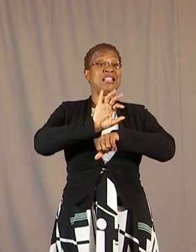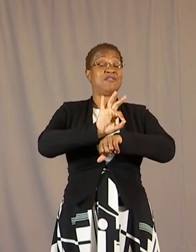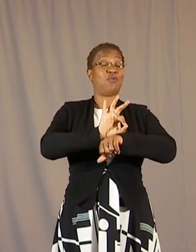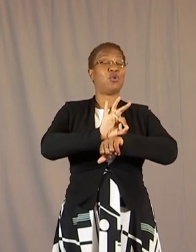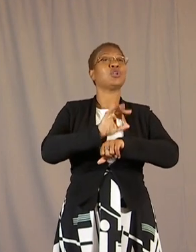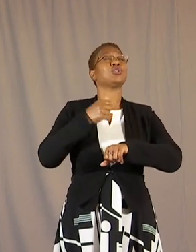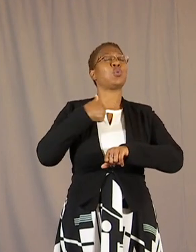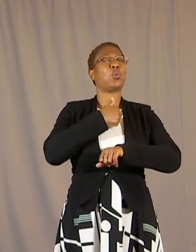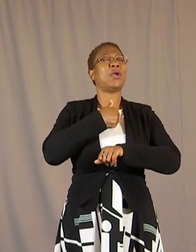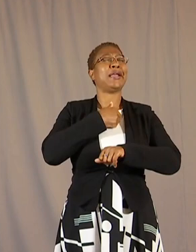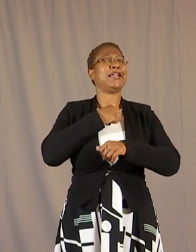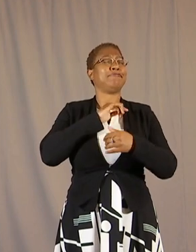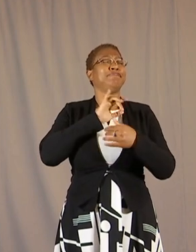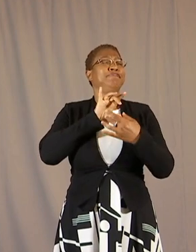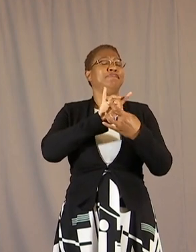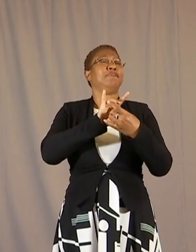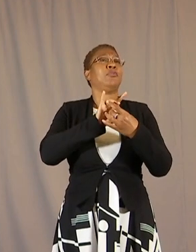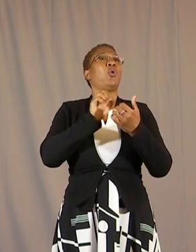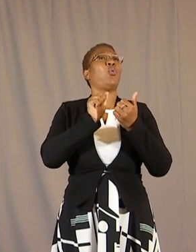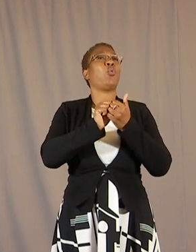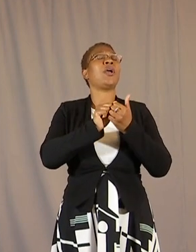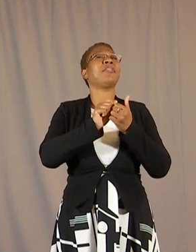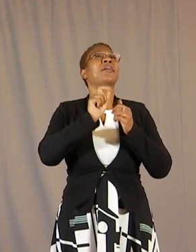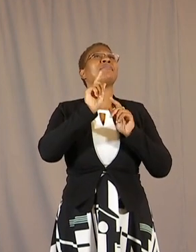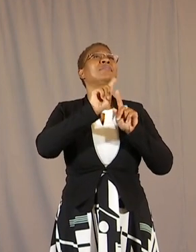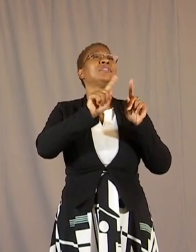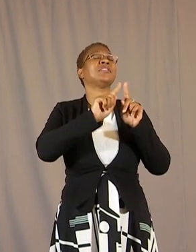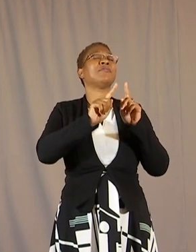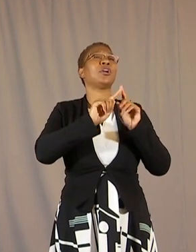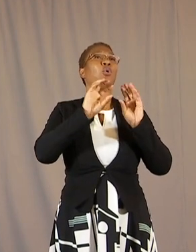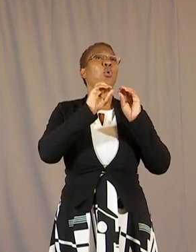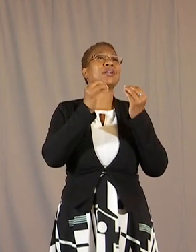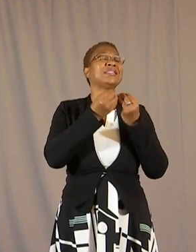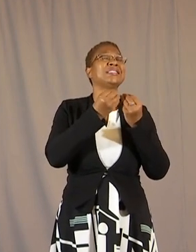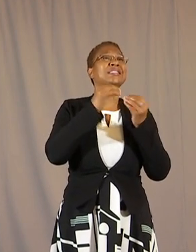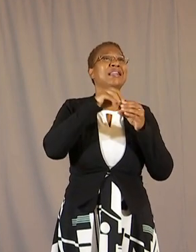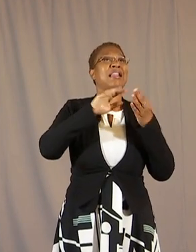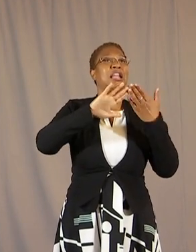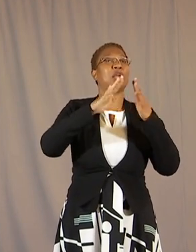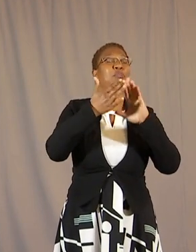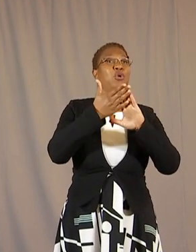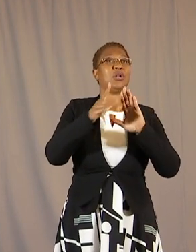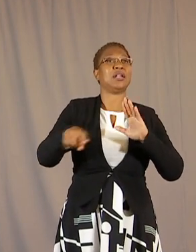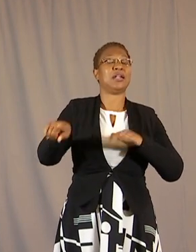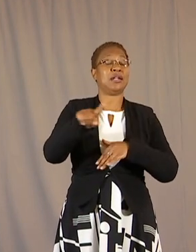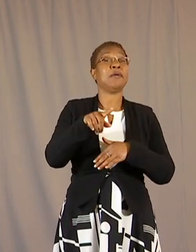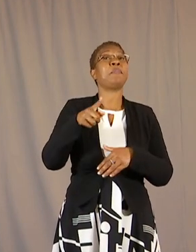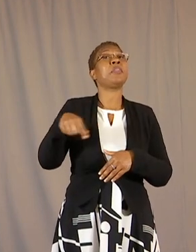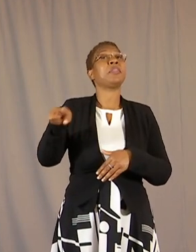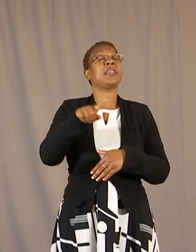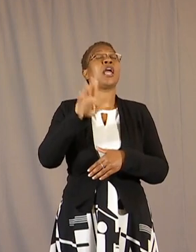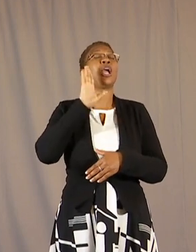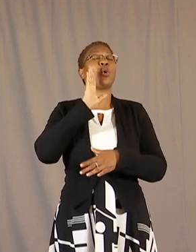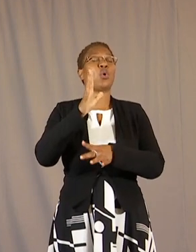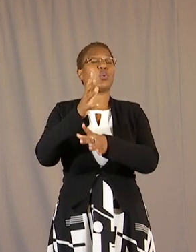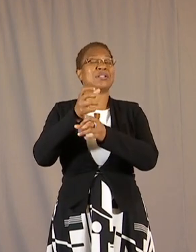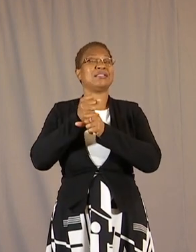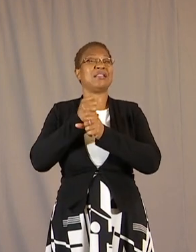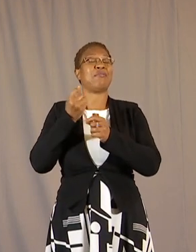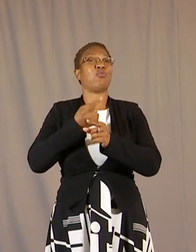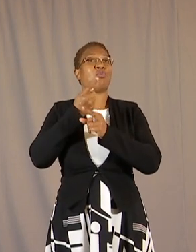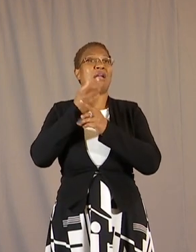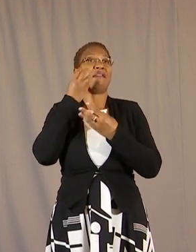connections with individuals in the community who will receive the correct information, as Jametta mentioned